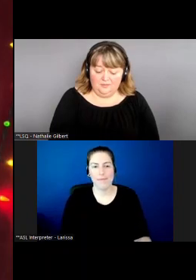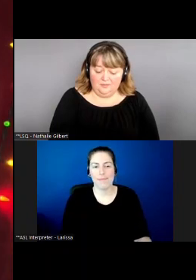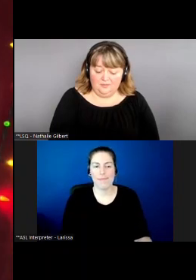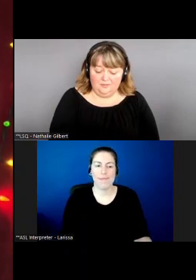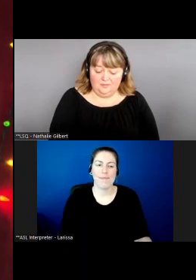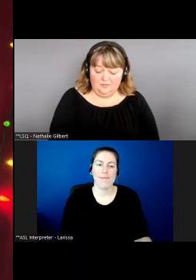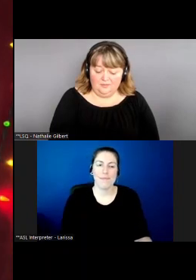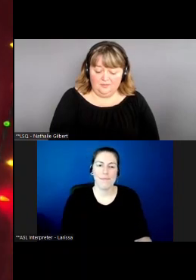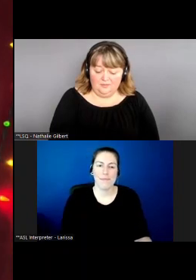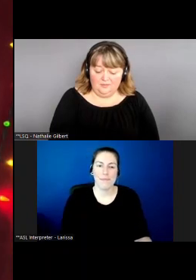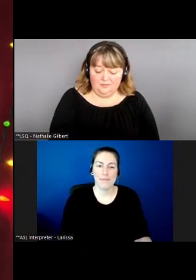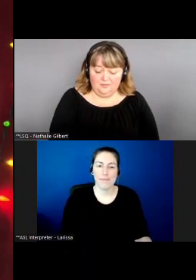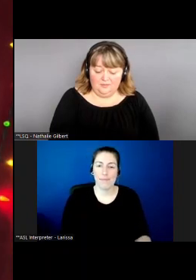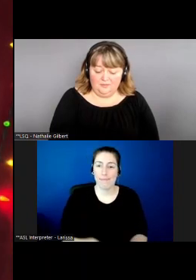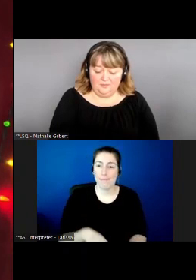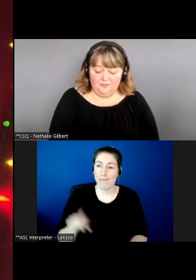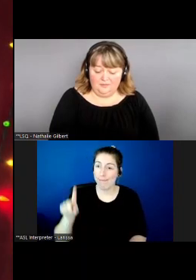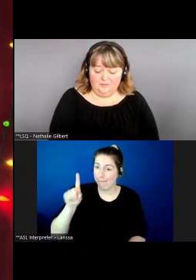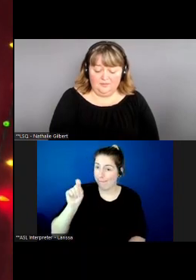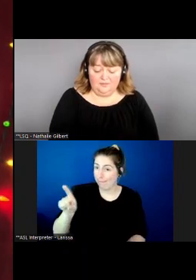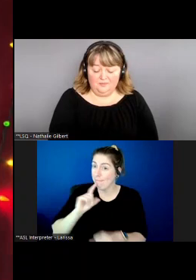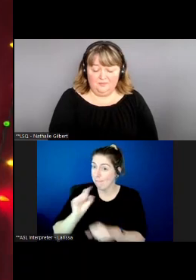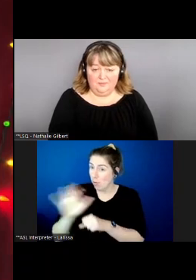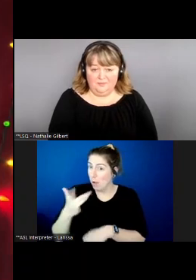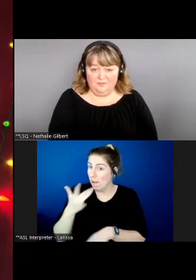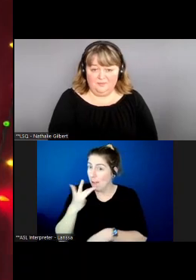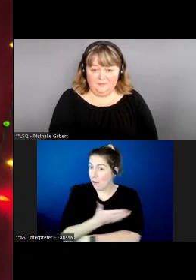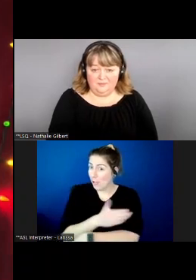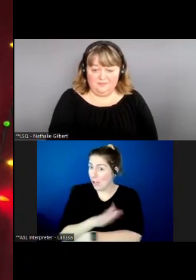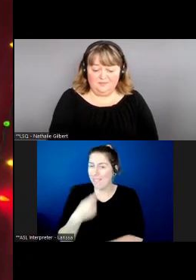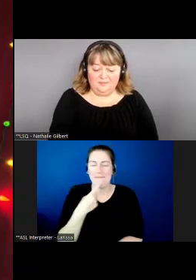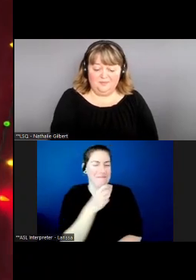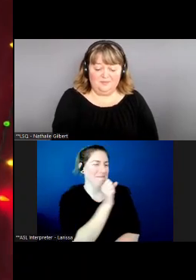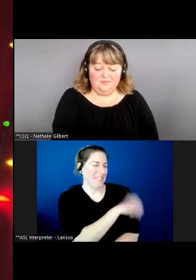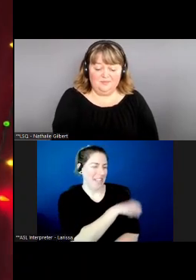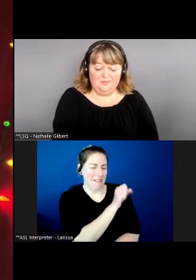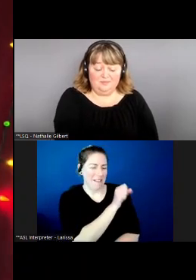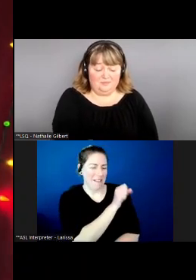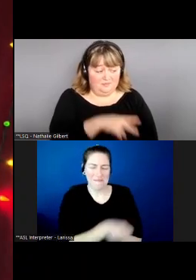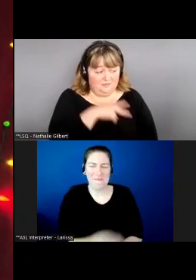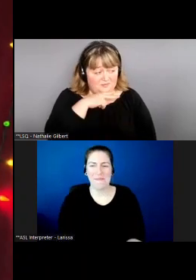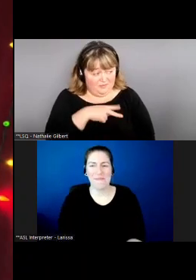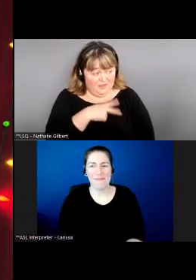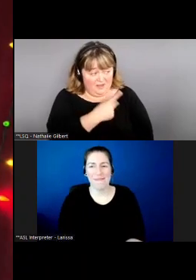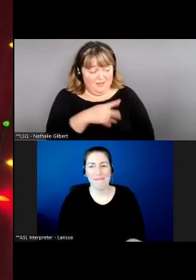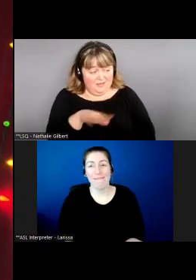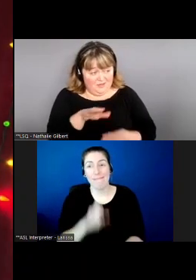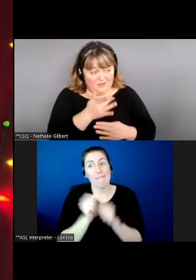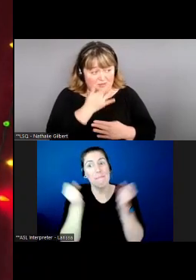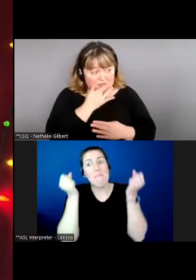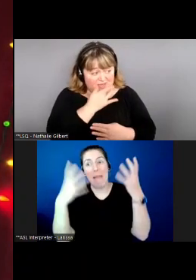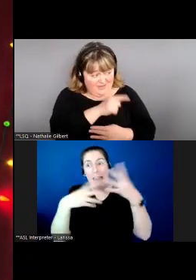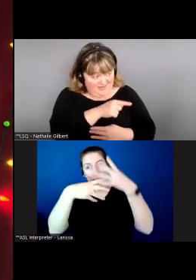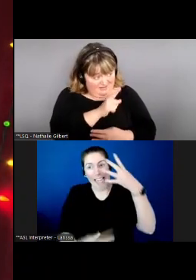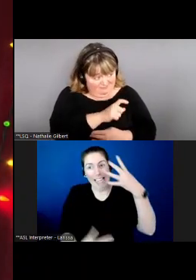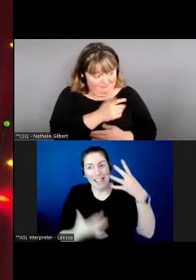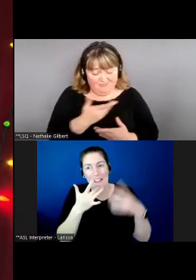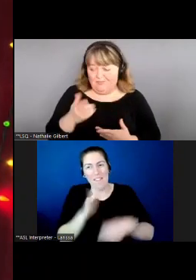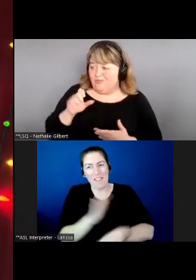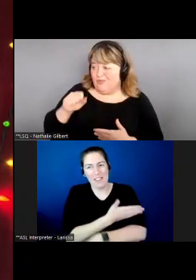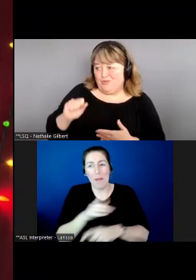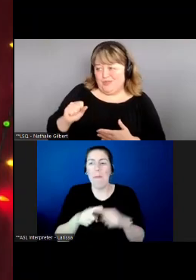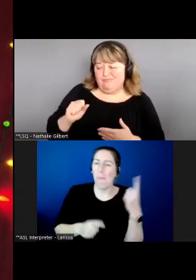Is that really your favorite song? Oh, yeah. One of them. Yeah. One well, of them. yeah. I got a lot of favorite songs.